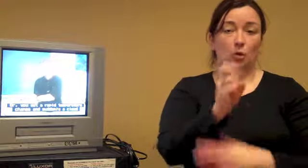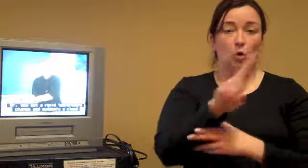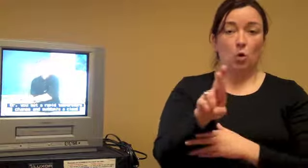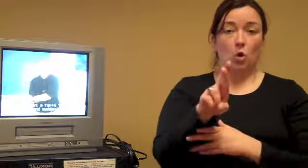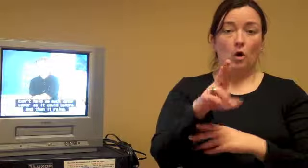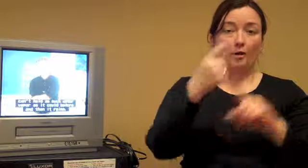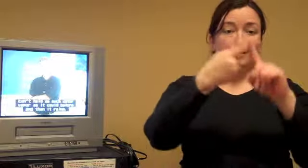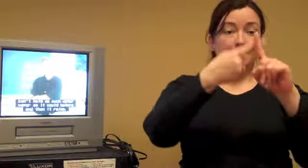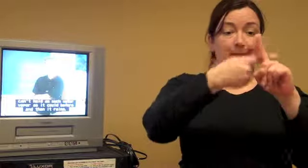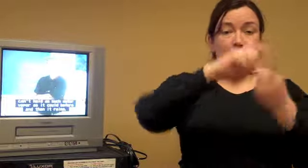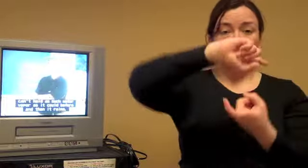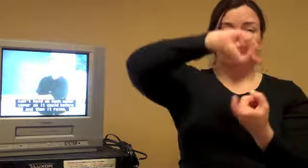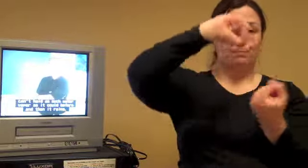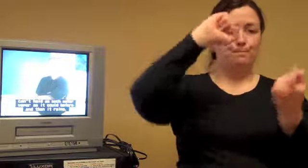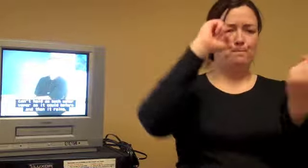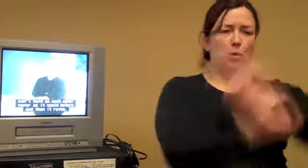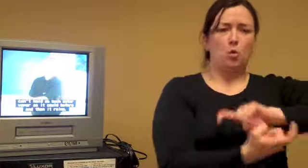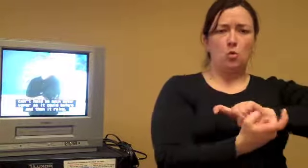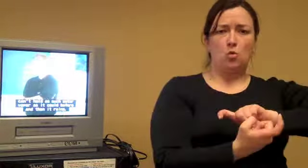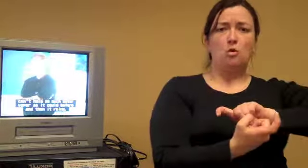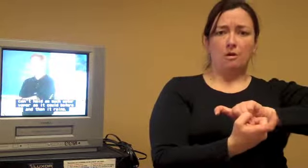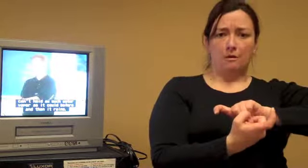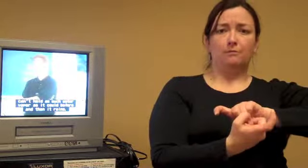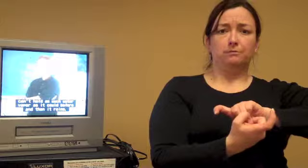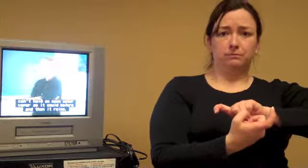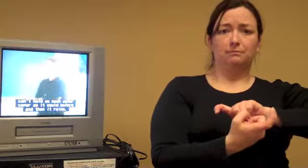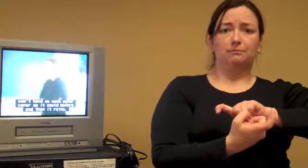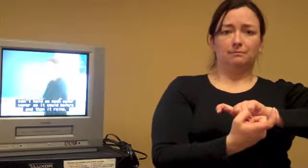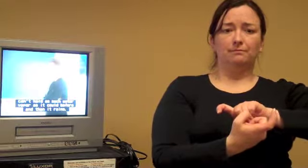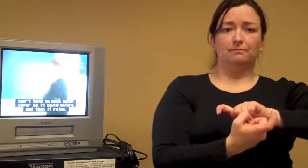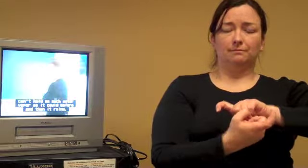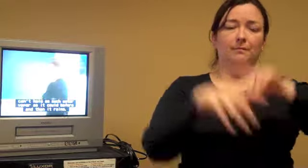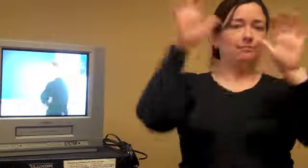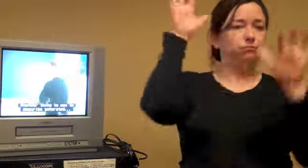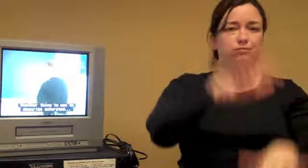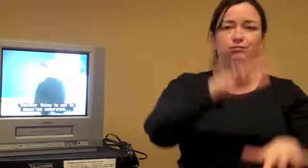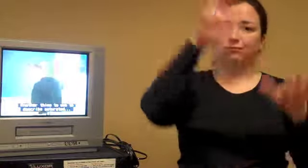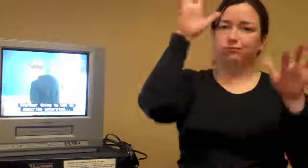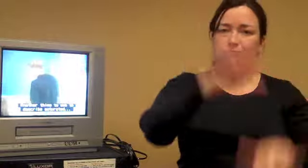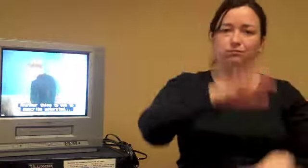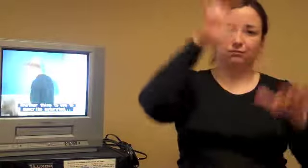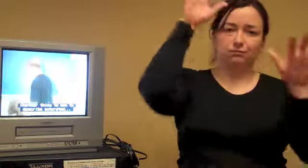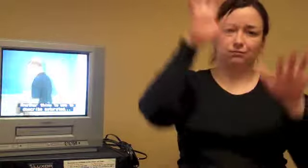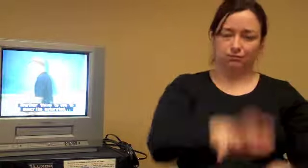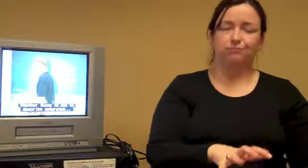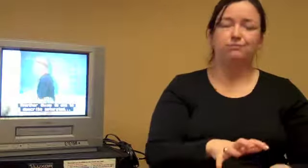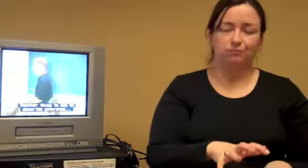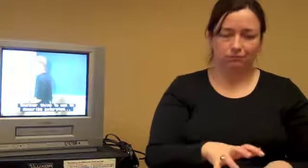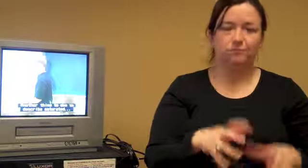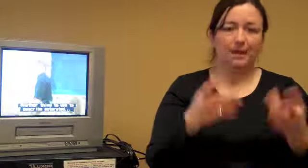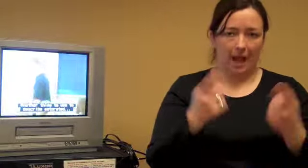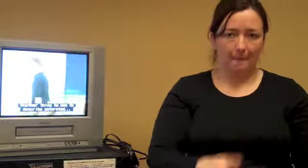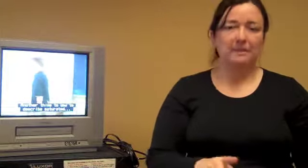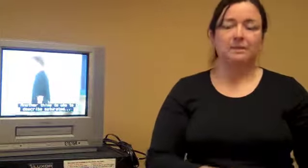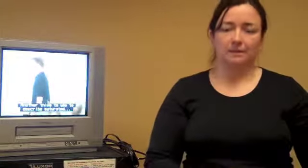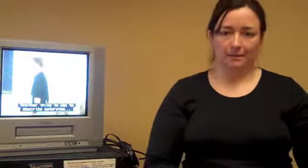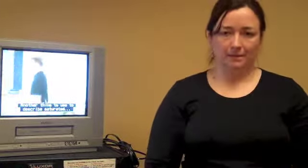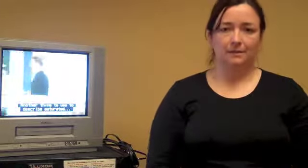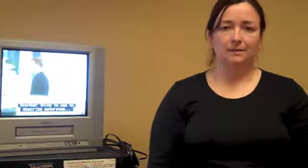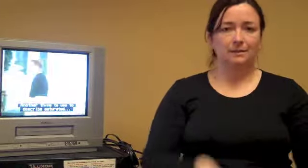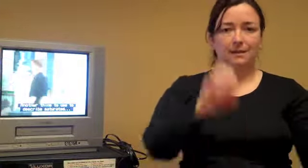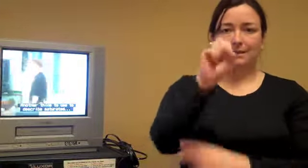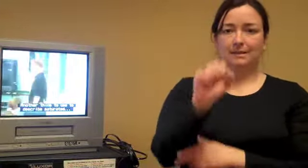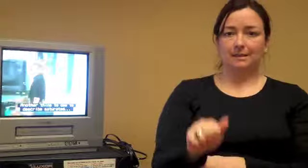a cloud can't hold as much water vapor as it could before, and then it rains. Another thing to use to describe